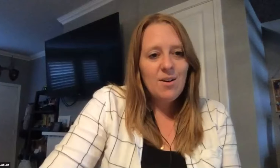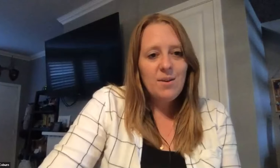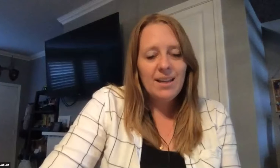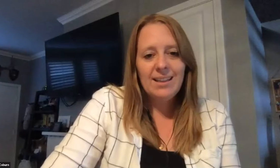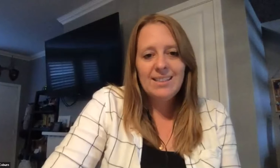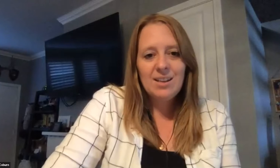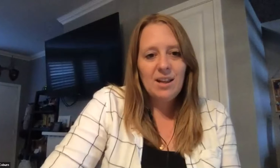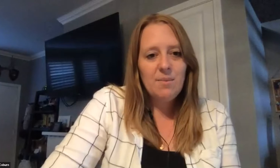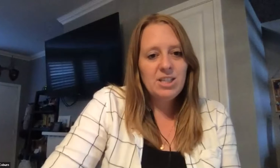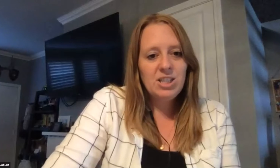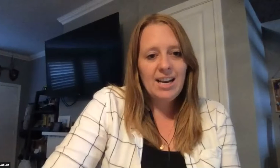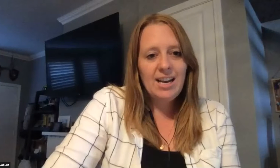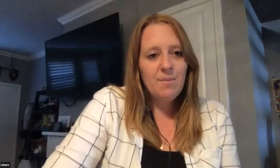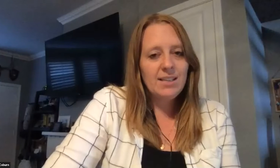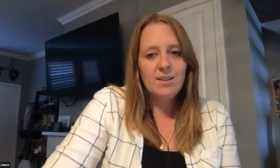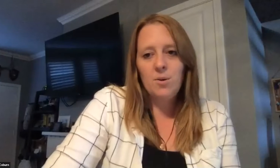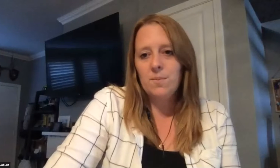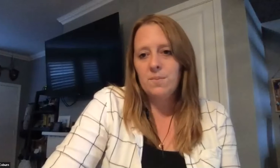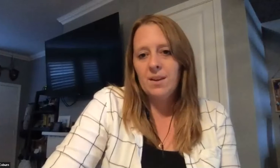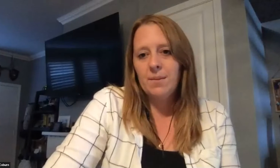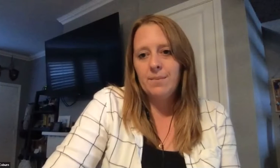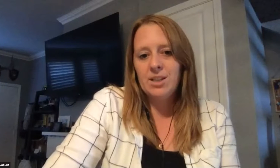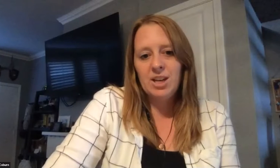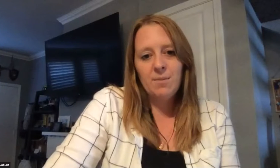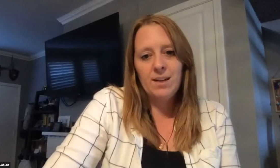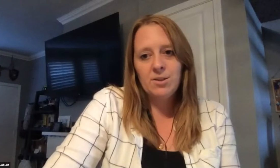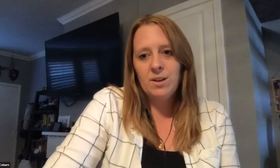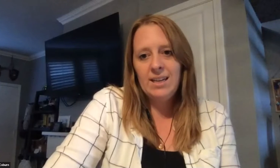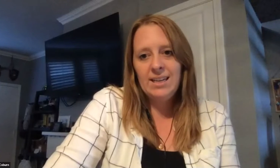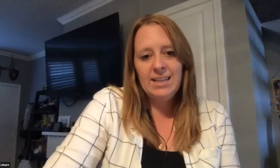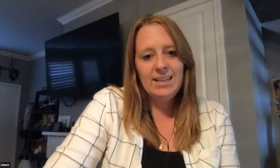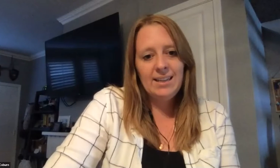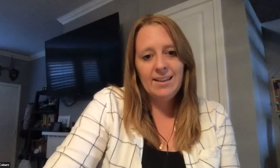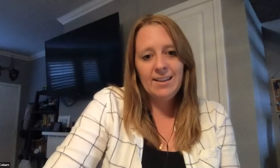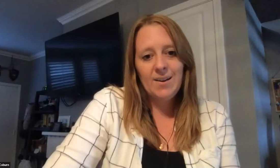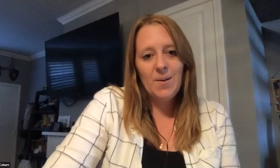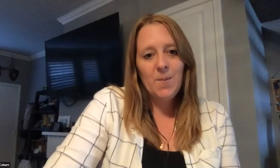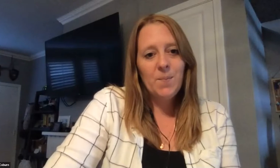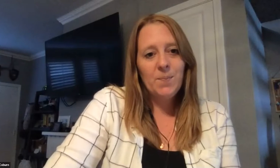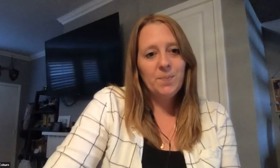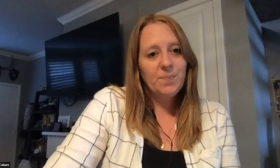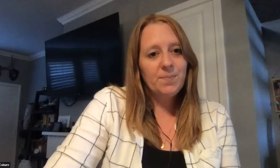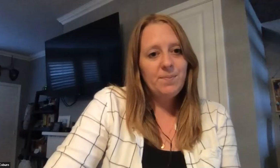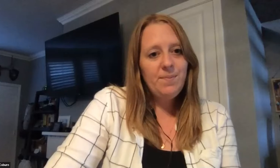get going. So let me share my screen.